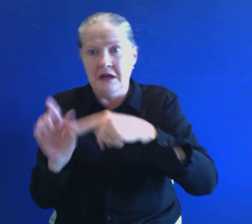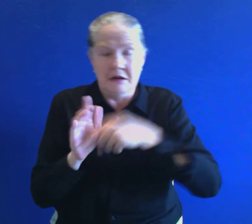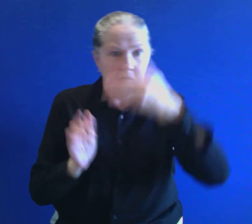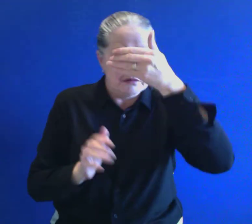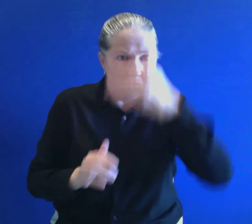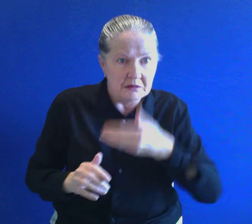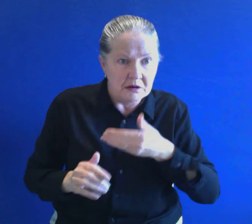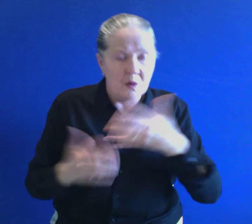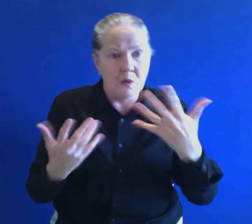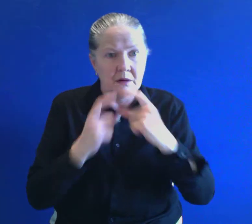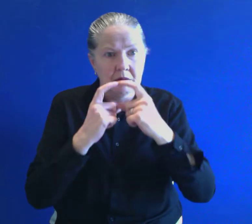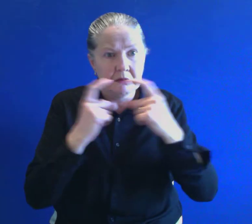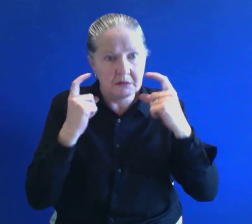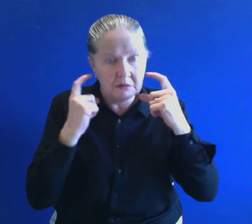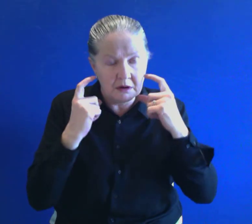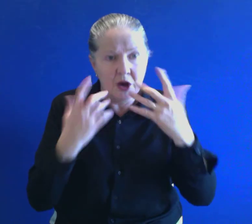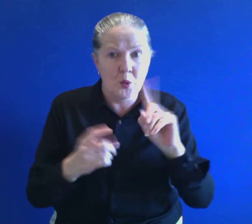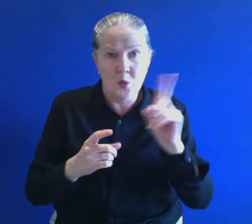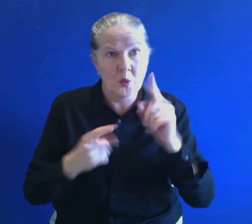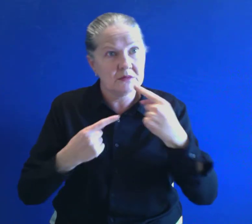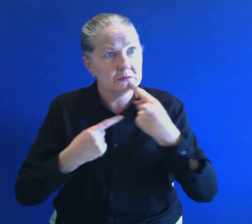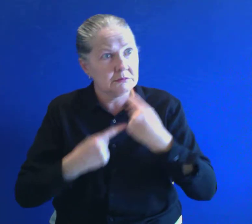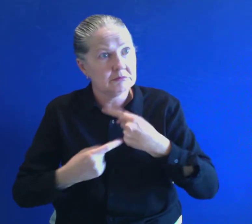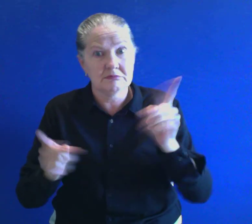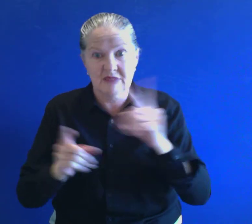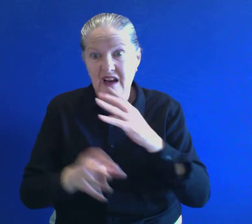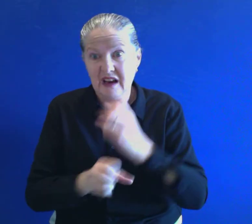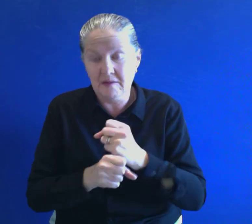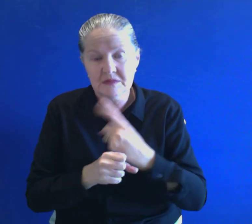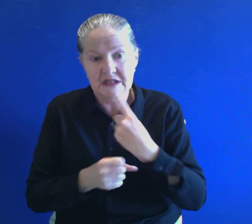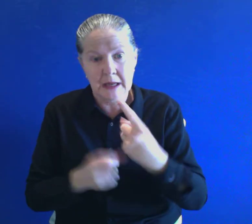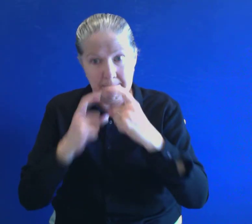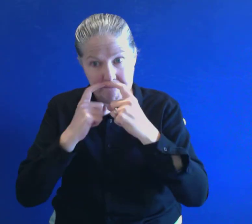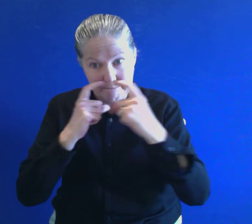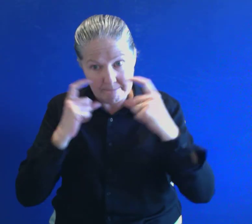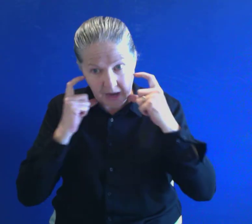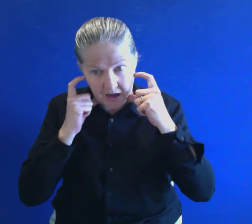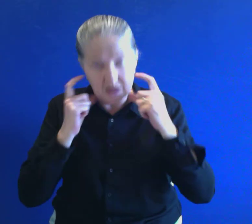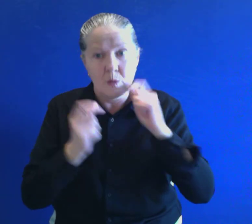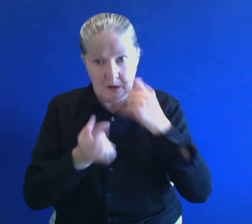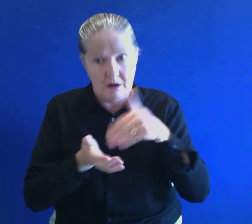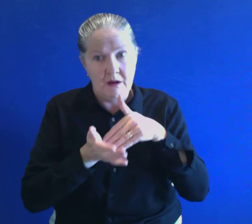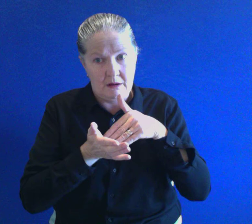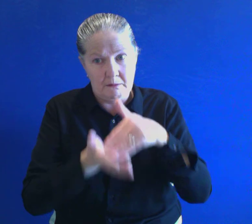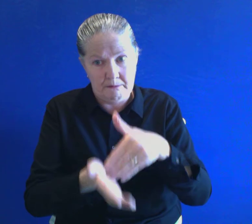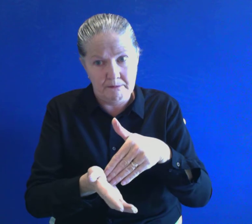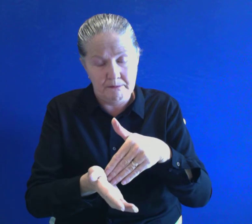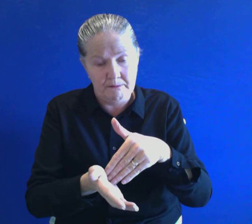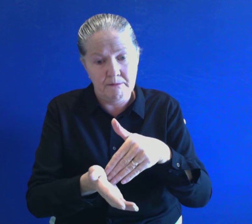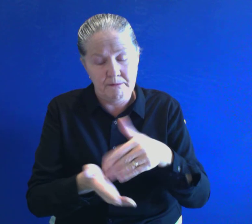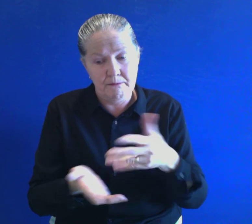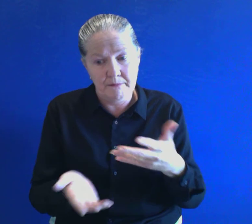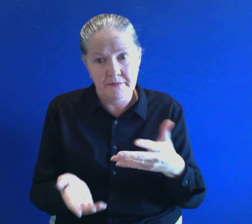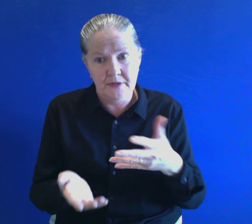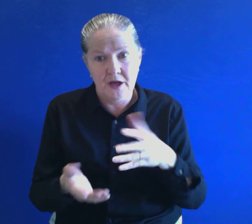and the messaging from government is that masks will help both stop you know you you getting the disease or